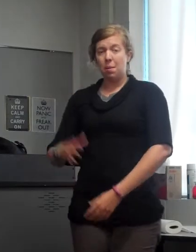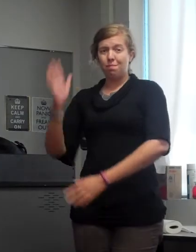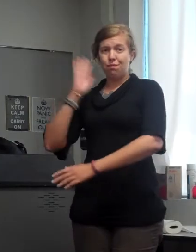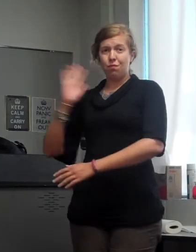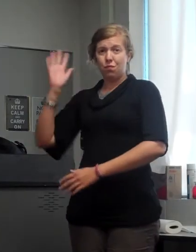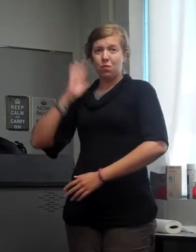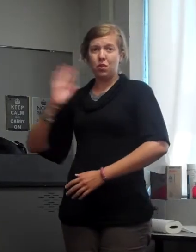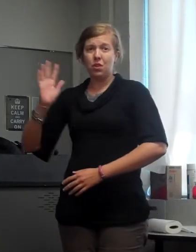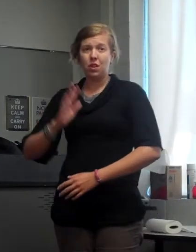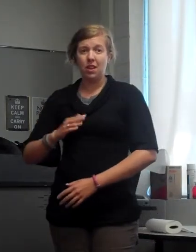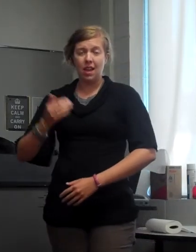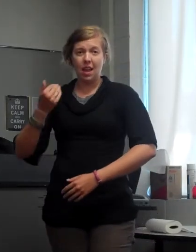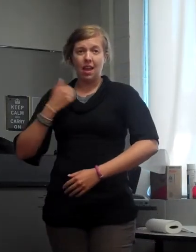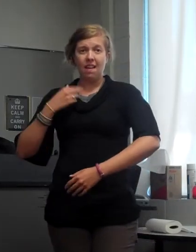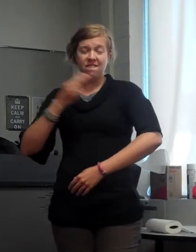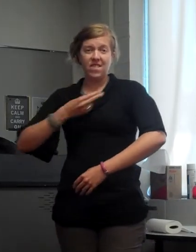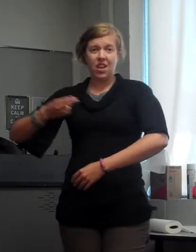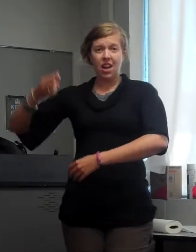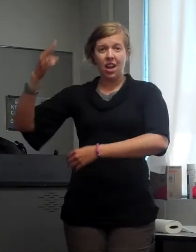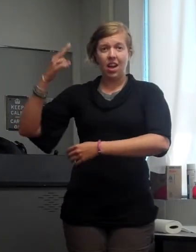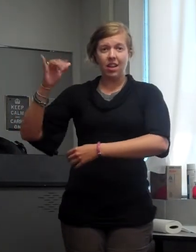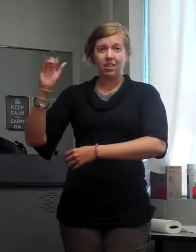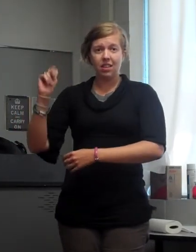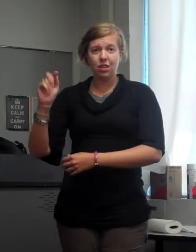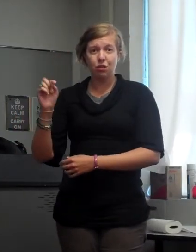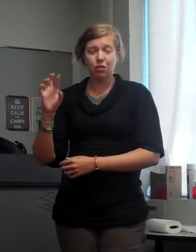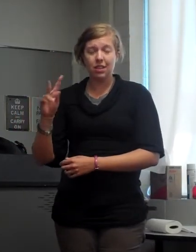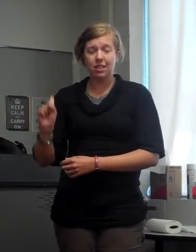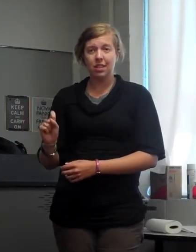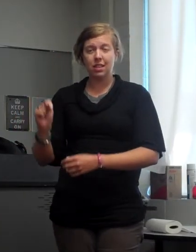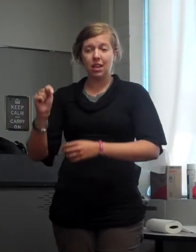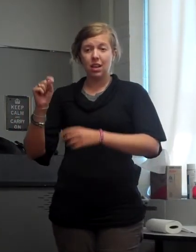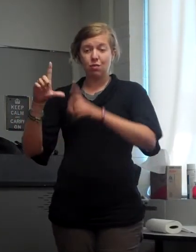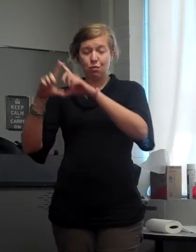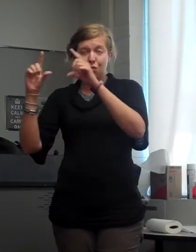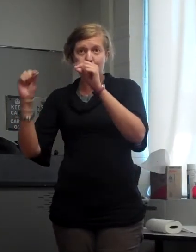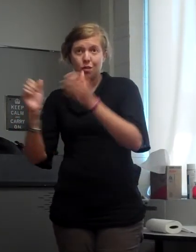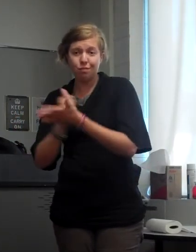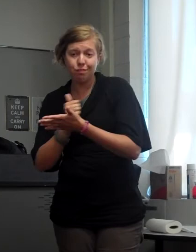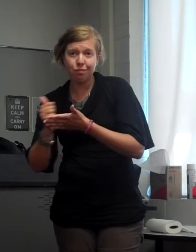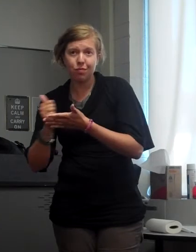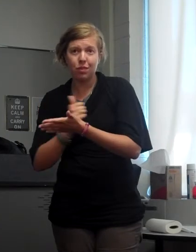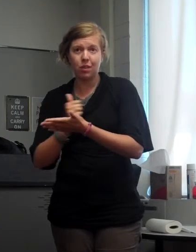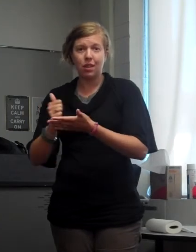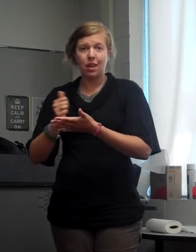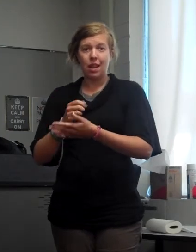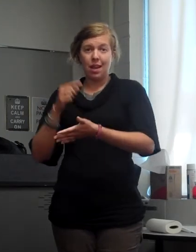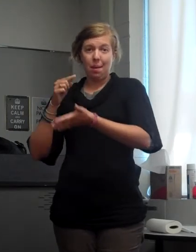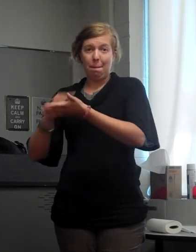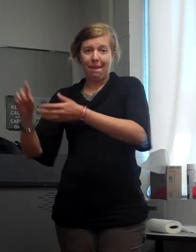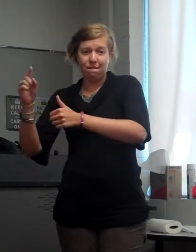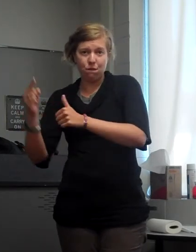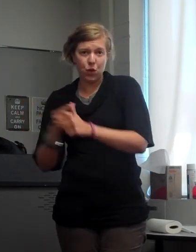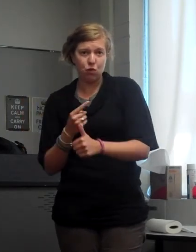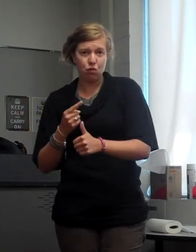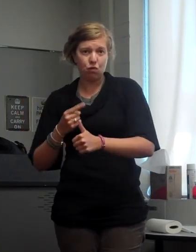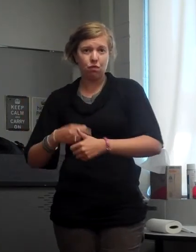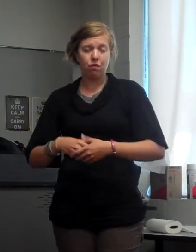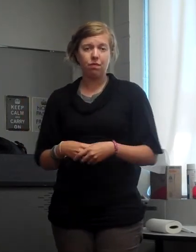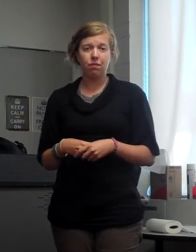bearing credit card or whatever, and you pay that off first, or the highest balance. Well, Dave Ramsey's philosophy is you